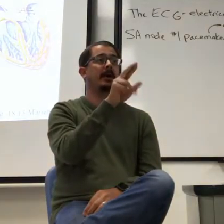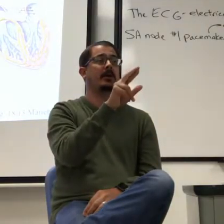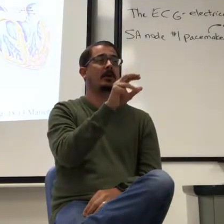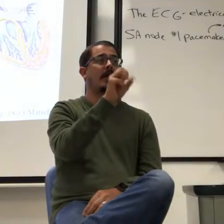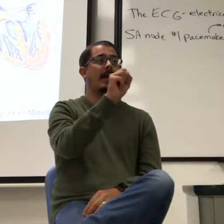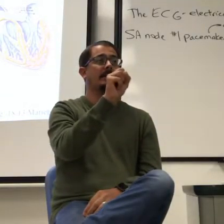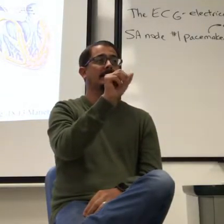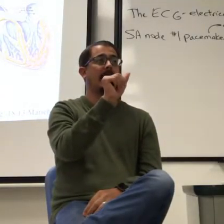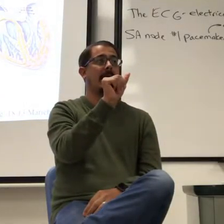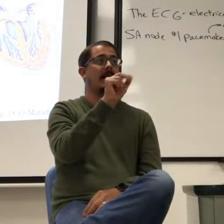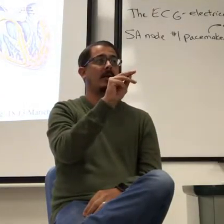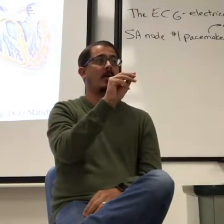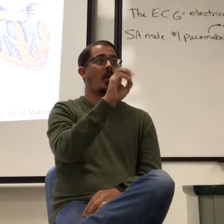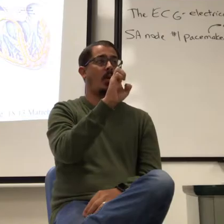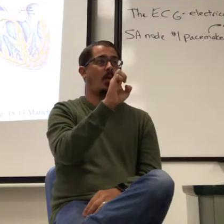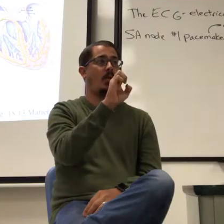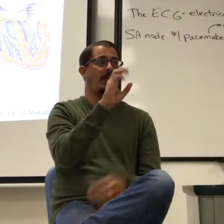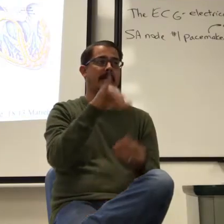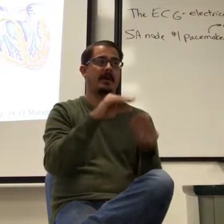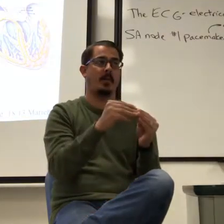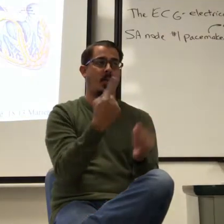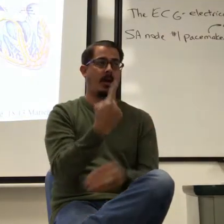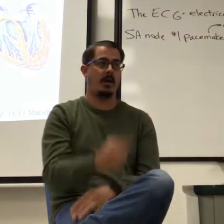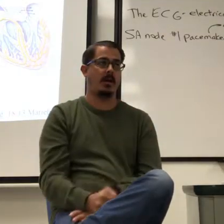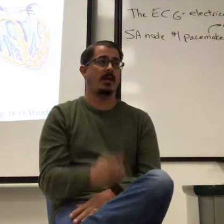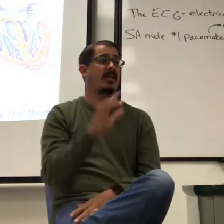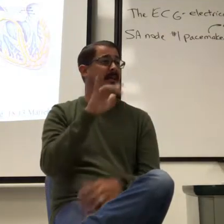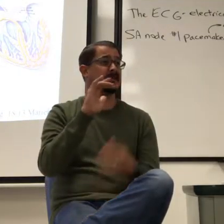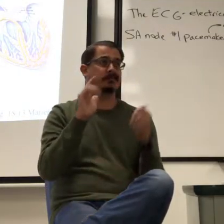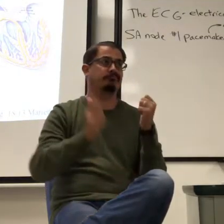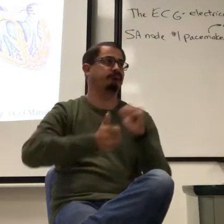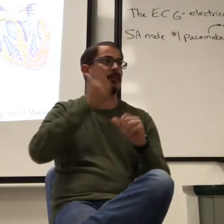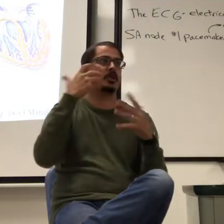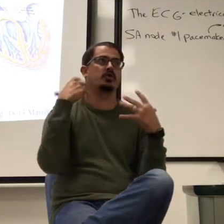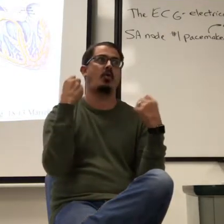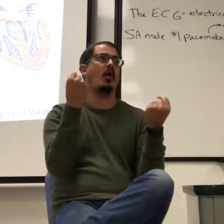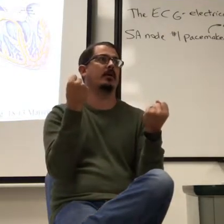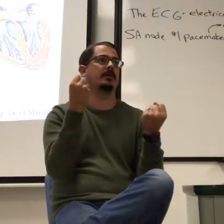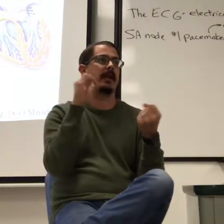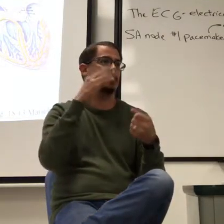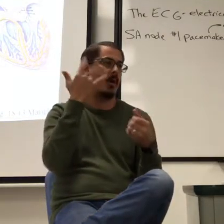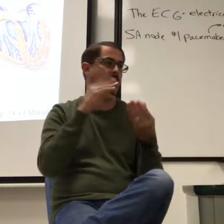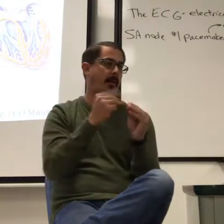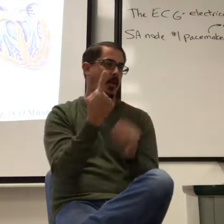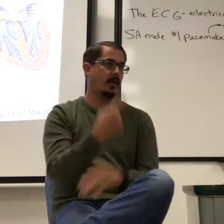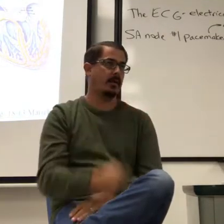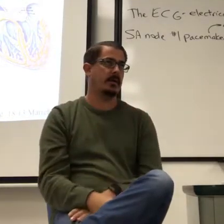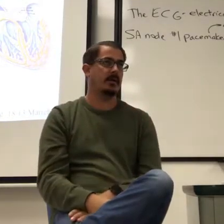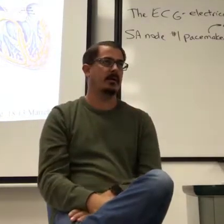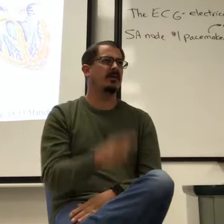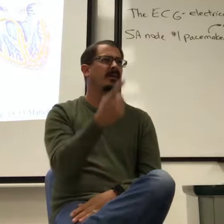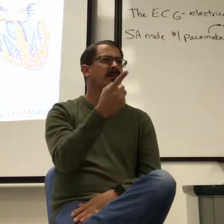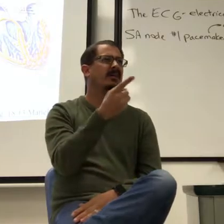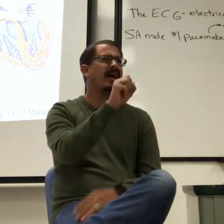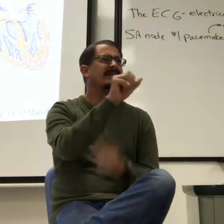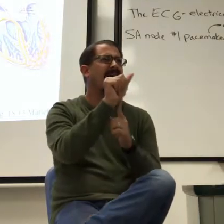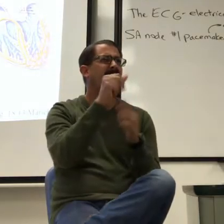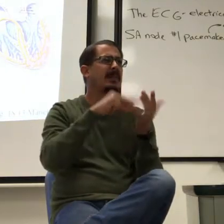node, number one. It's the strongest one. That's why it's number one. What does the